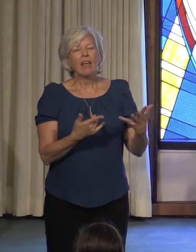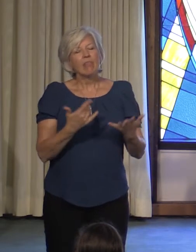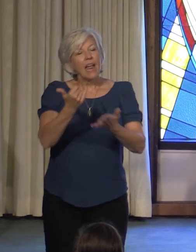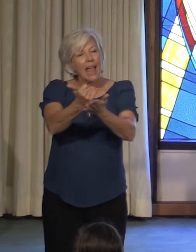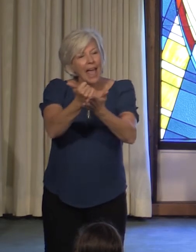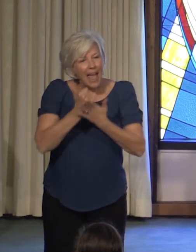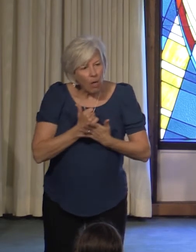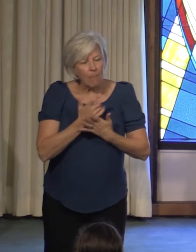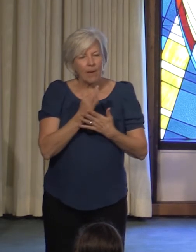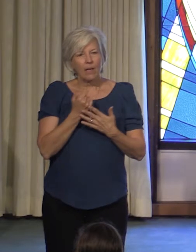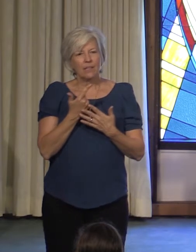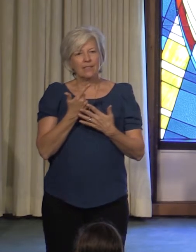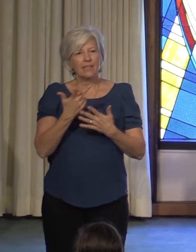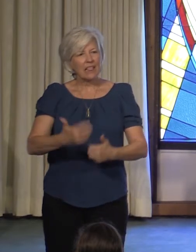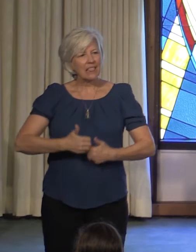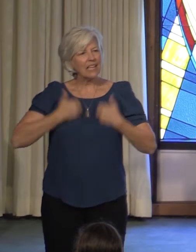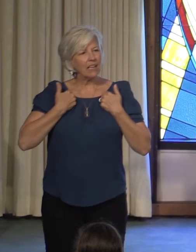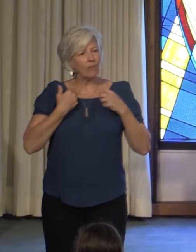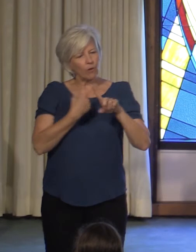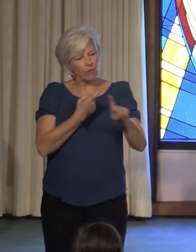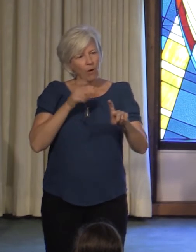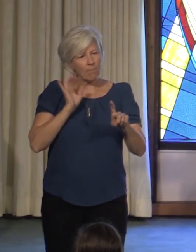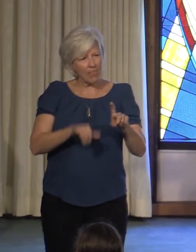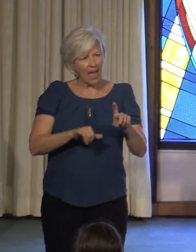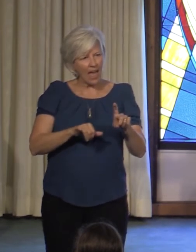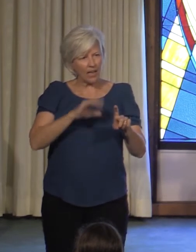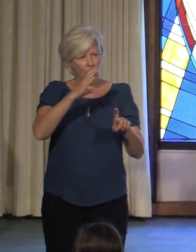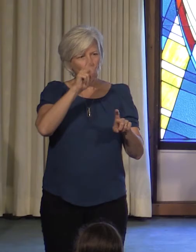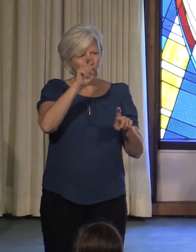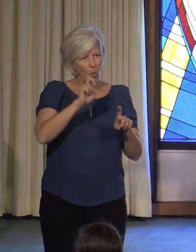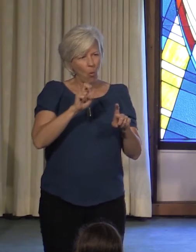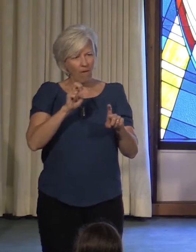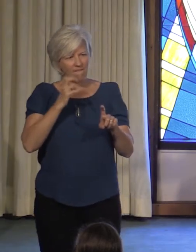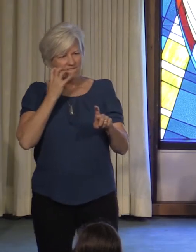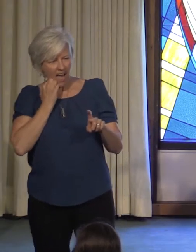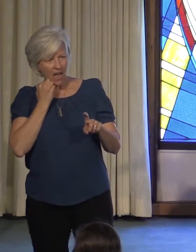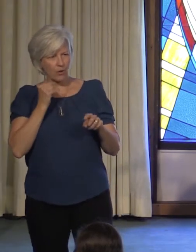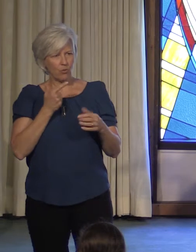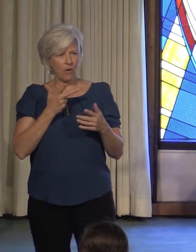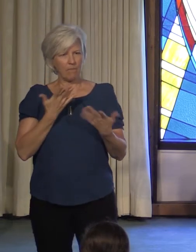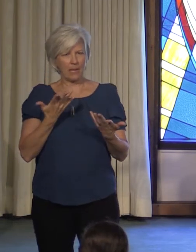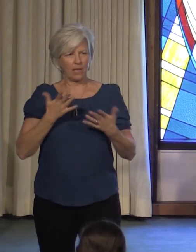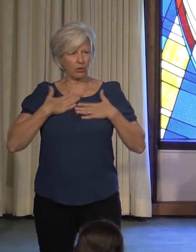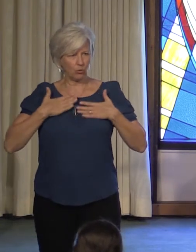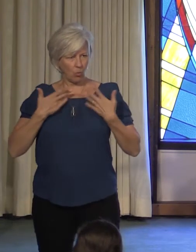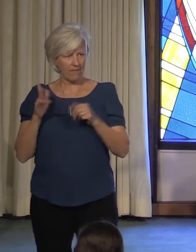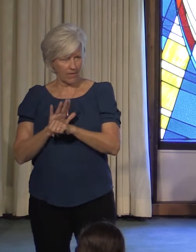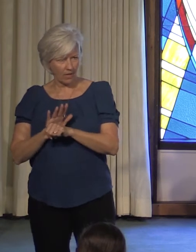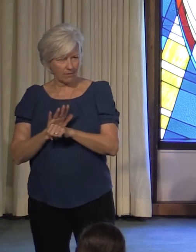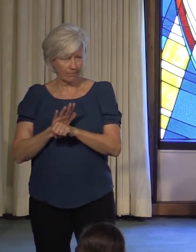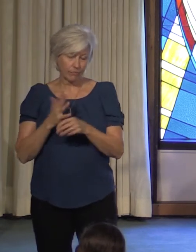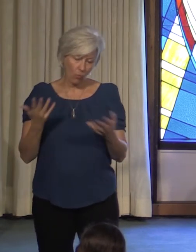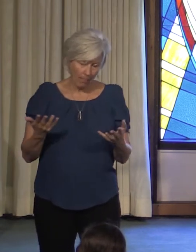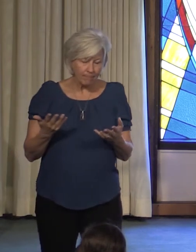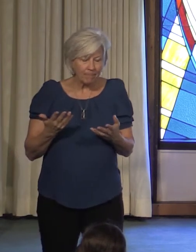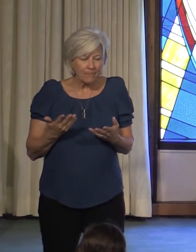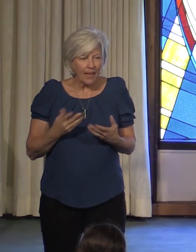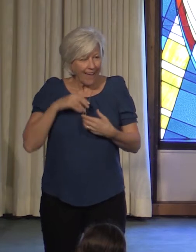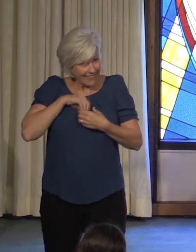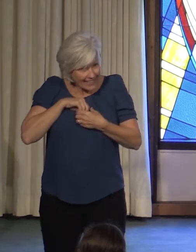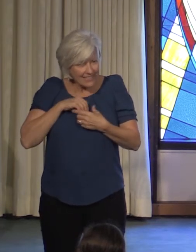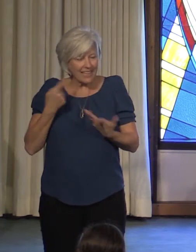us to live from that core value of being joy-filled? Well, on the inside, we